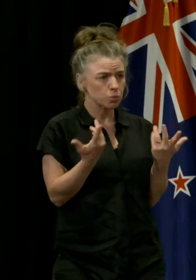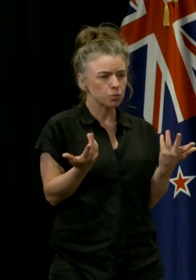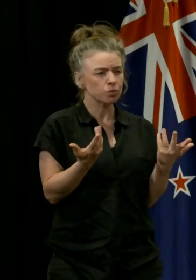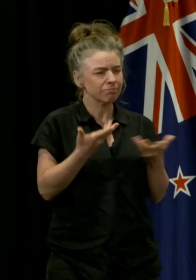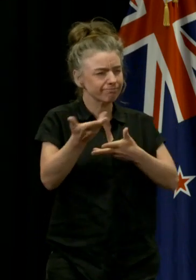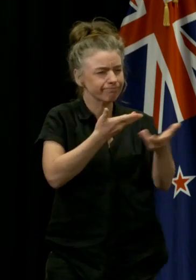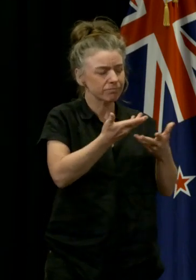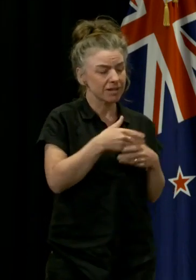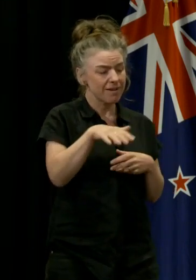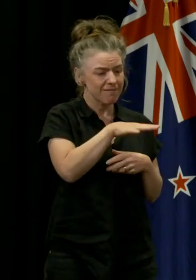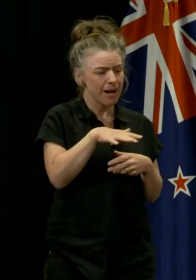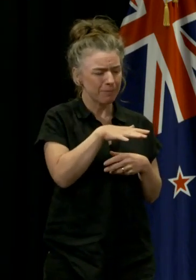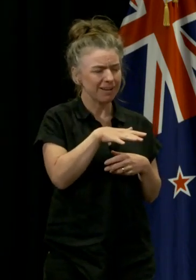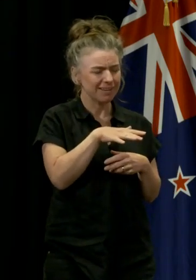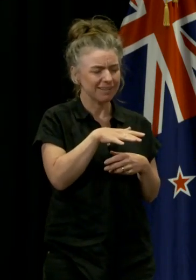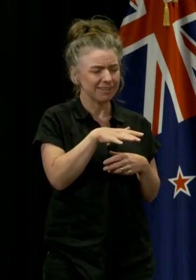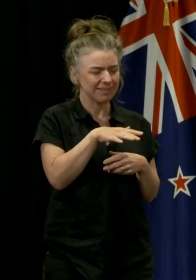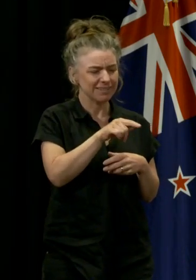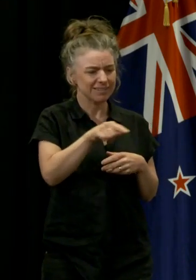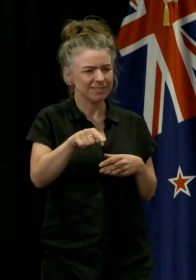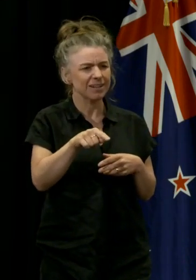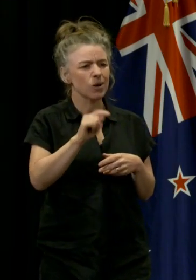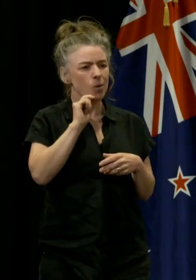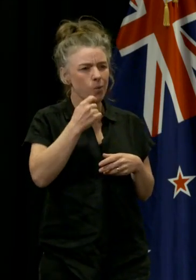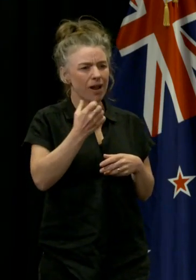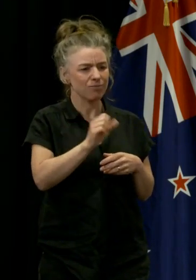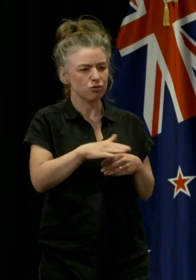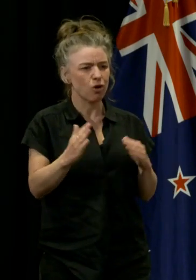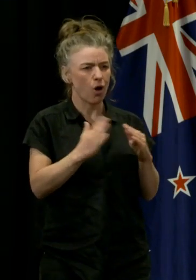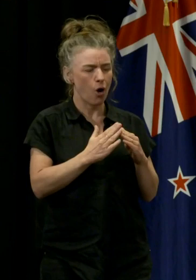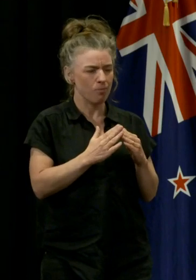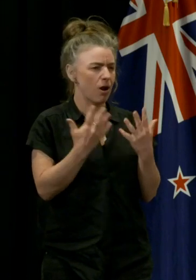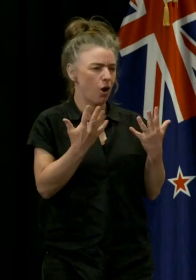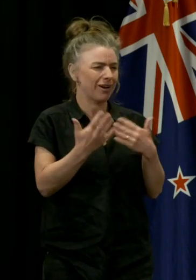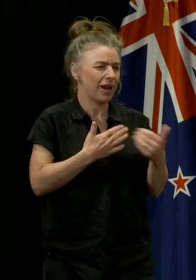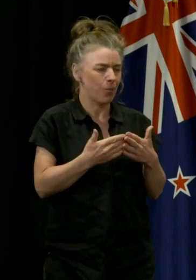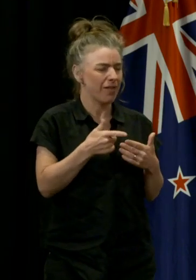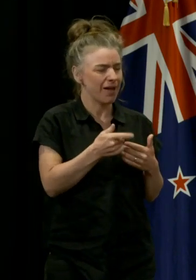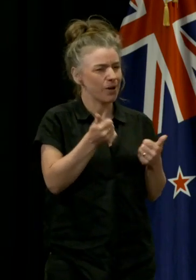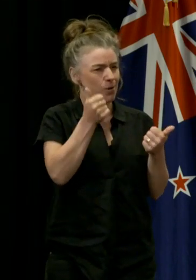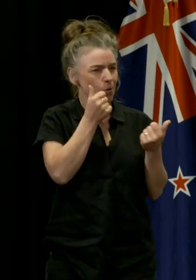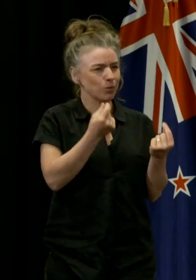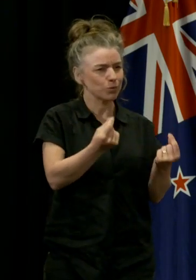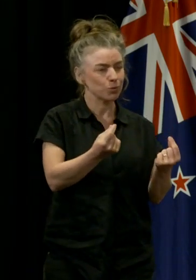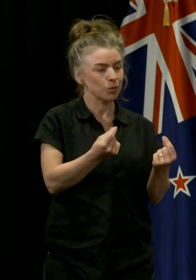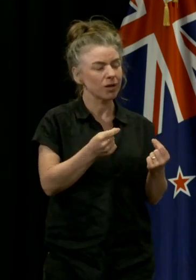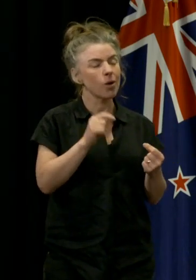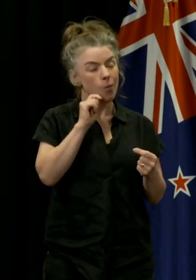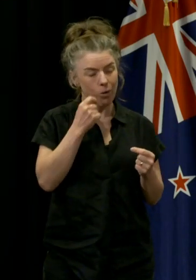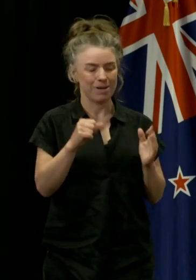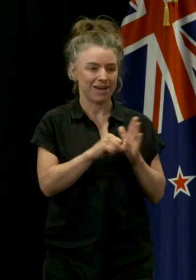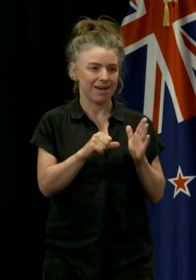Obviously, families have those kids at home for a lot of the time anyway, so they will have those arrangements in place. This is going to be